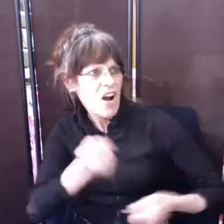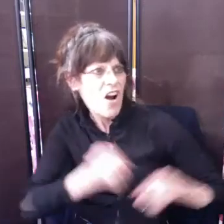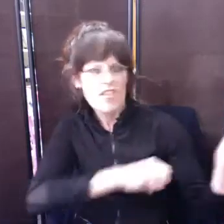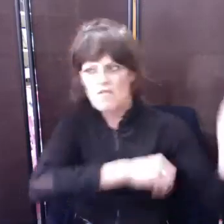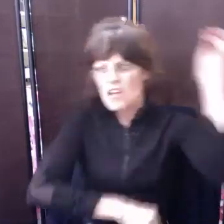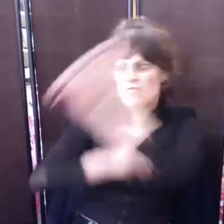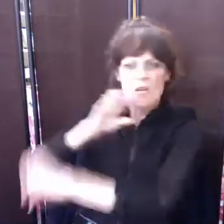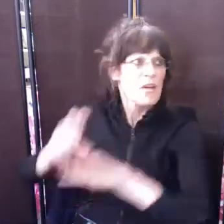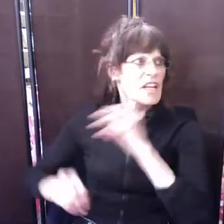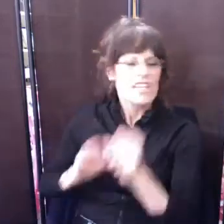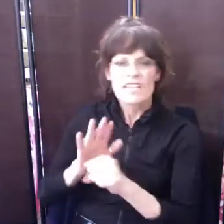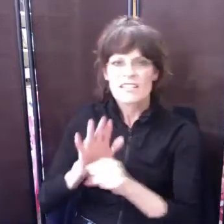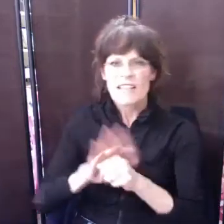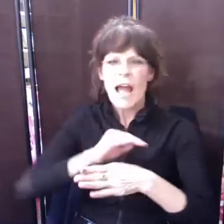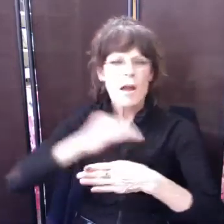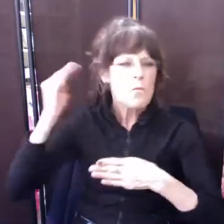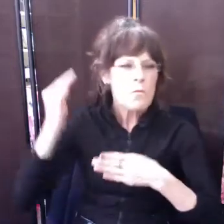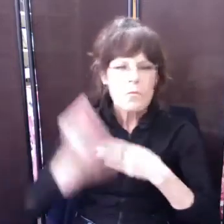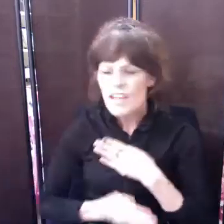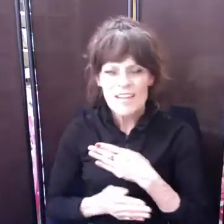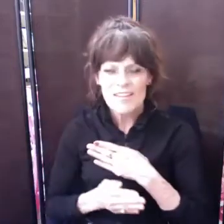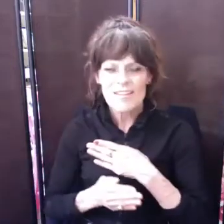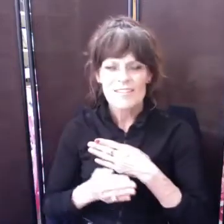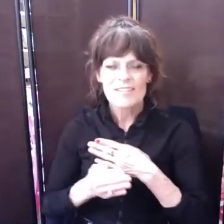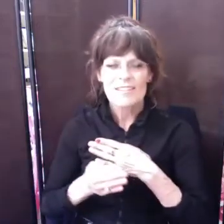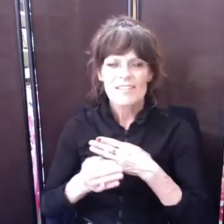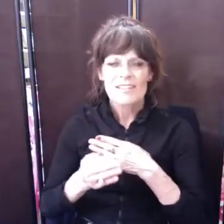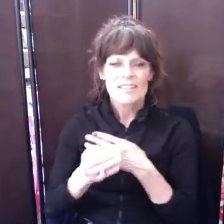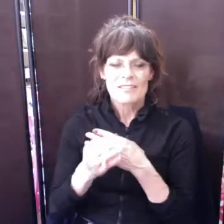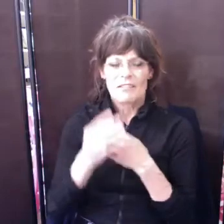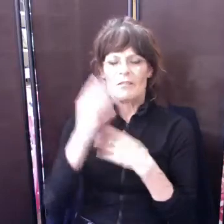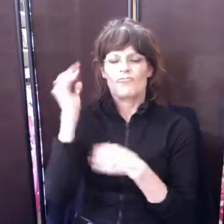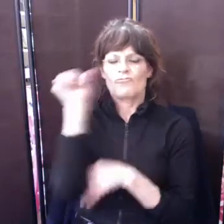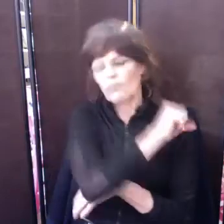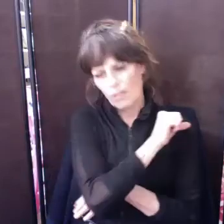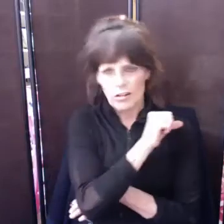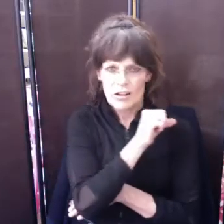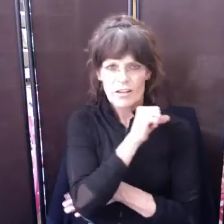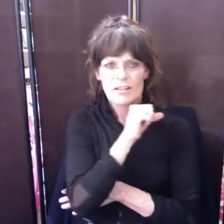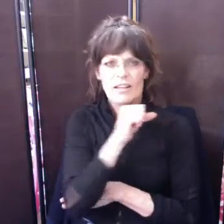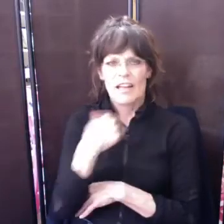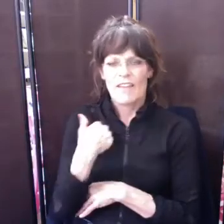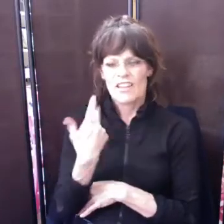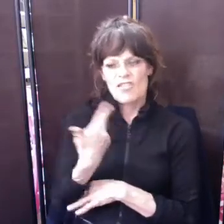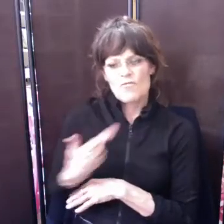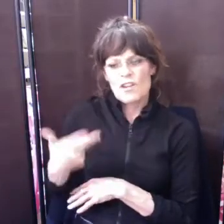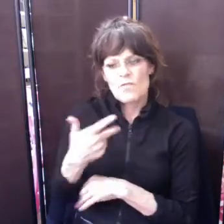entire weekend completely inebriated, having a three-way with a couple of sex therapists from